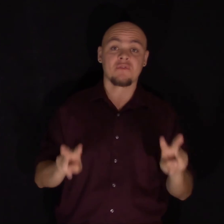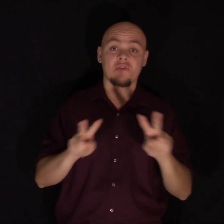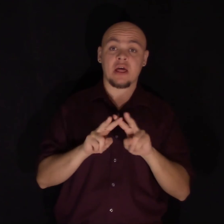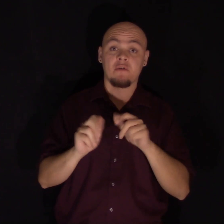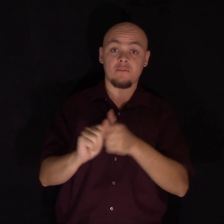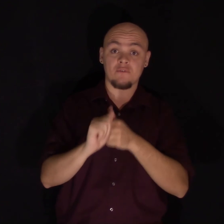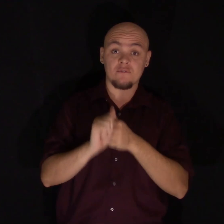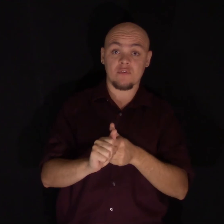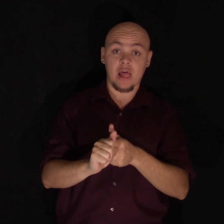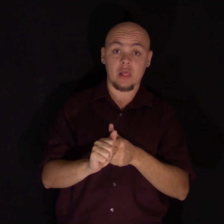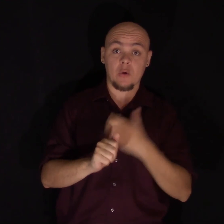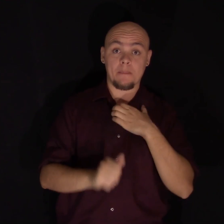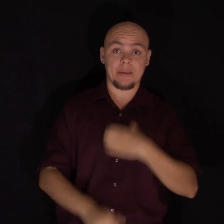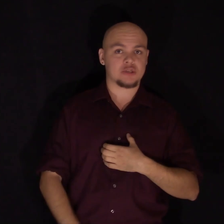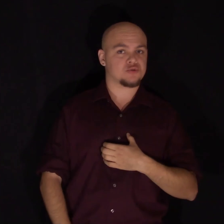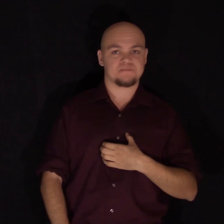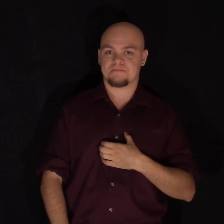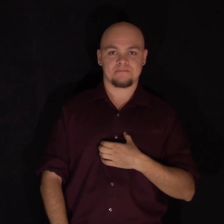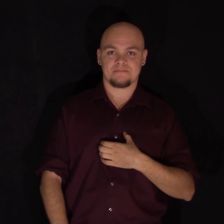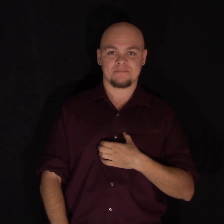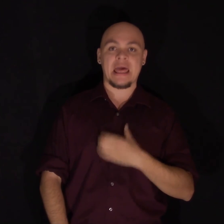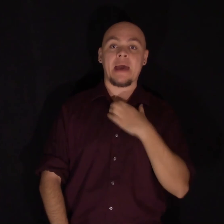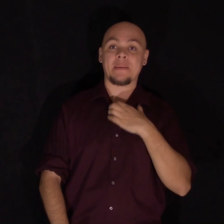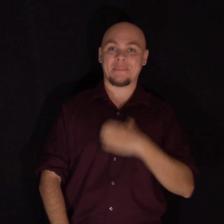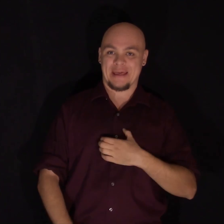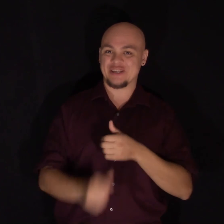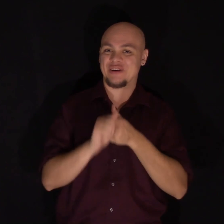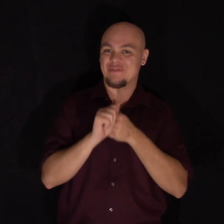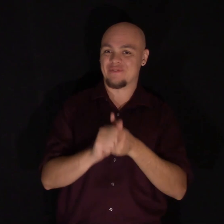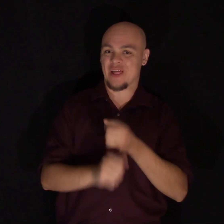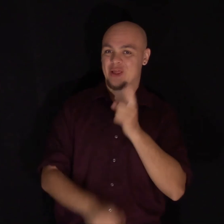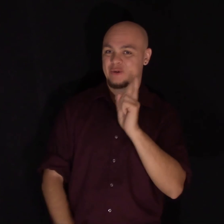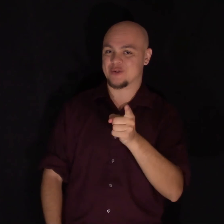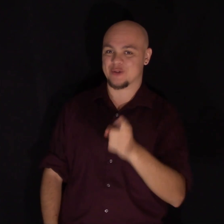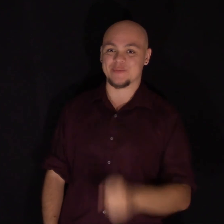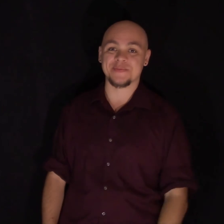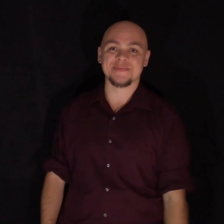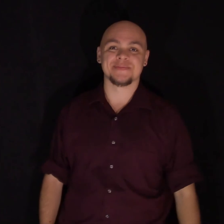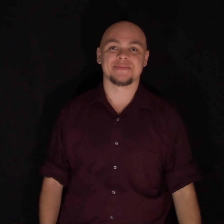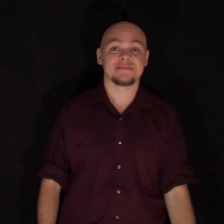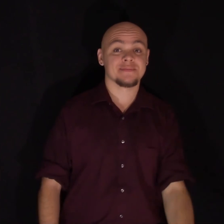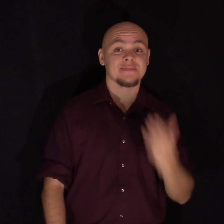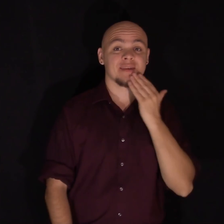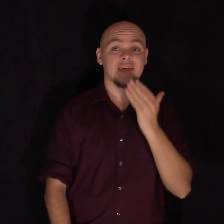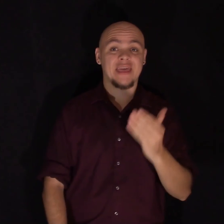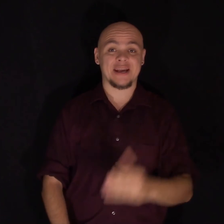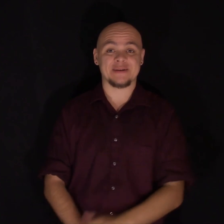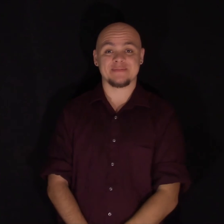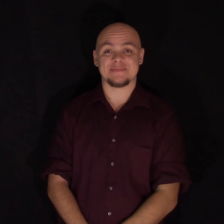follow your passion. Your passion follows you. Thank you.